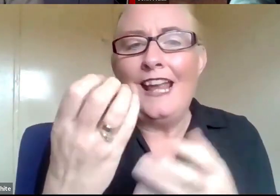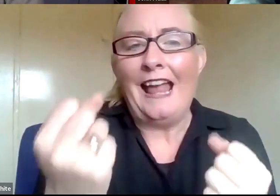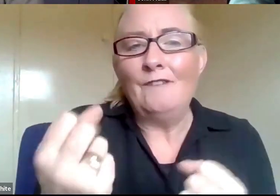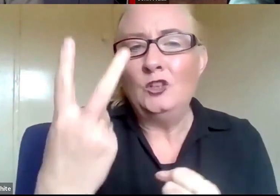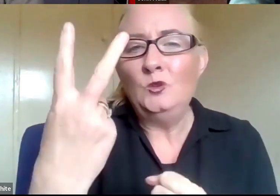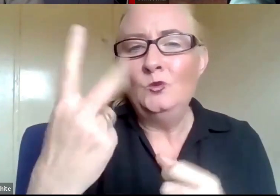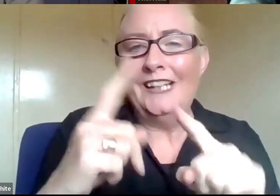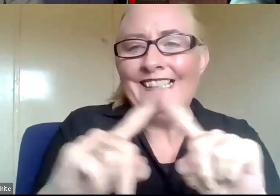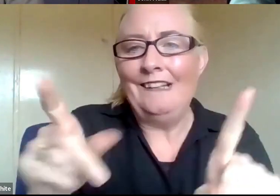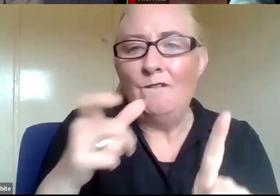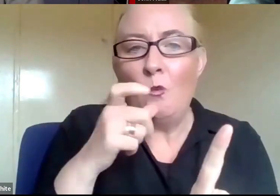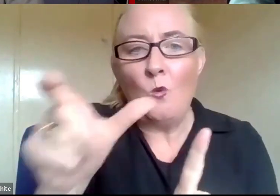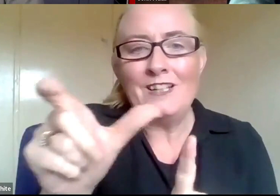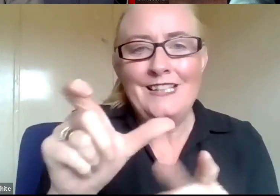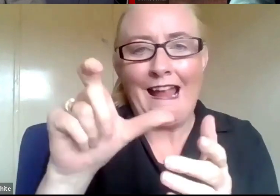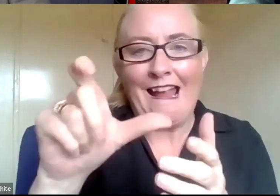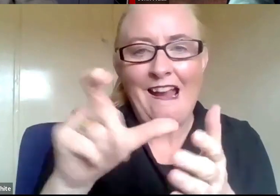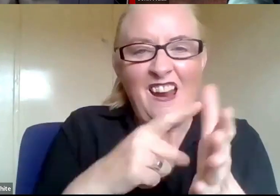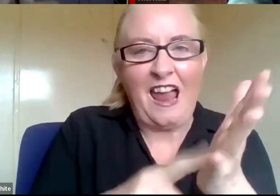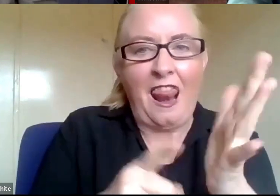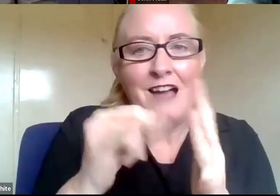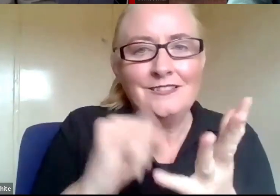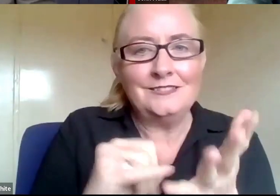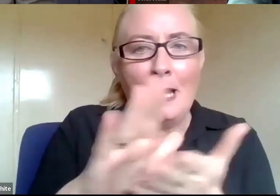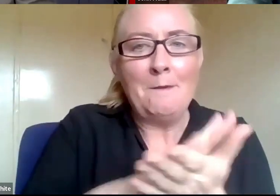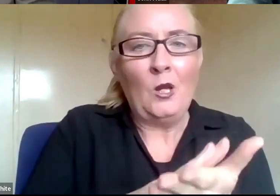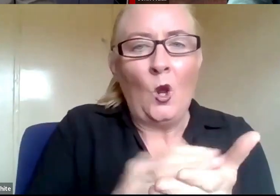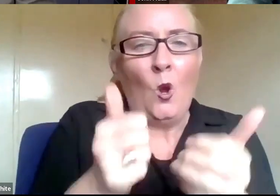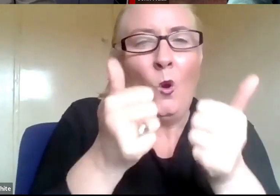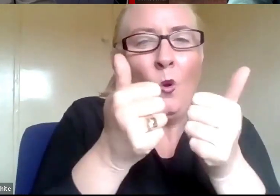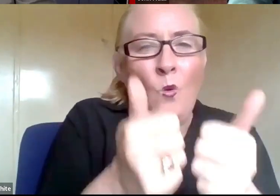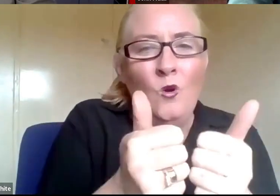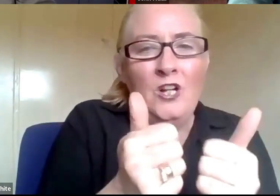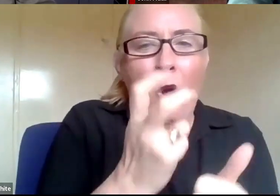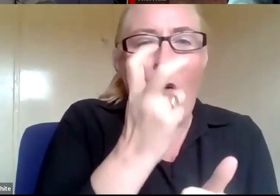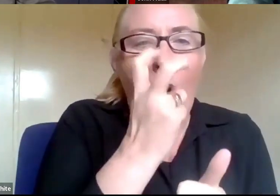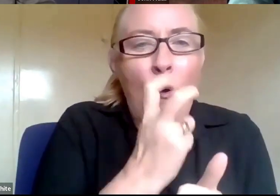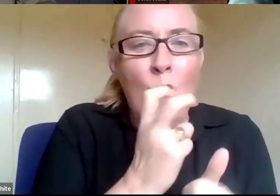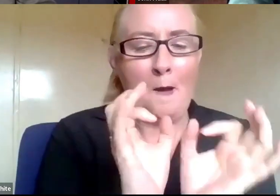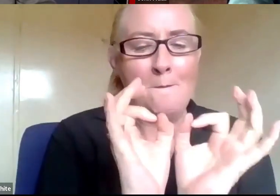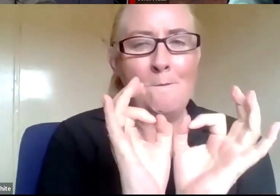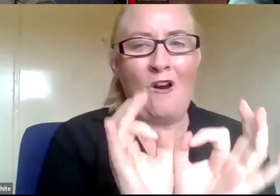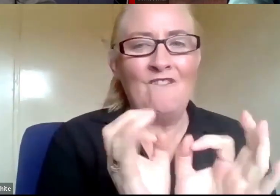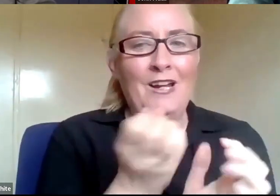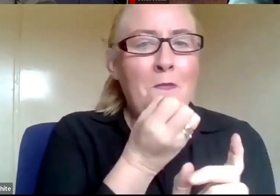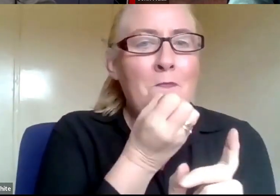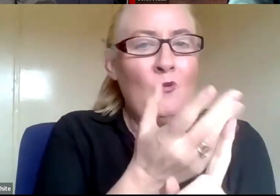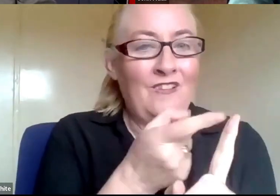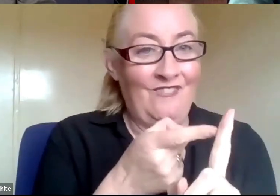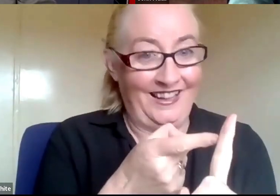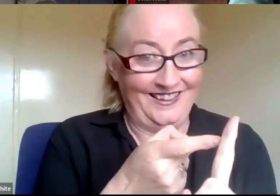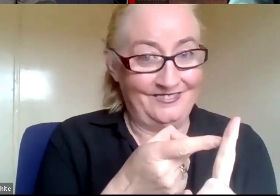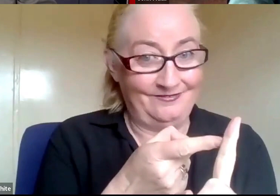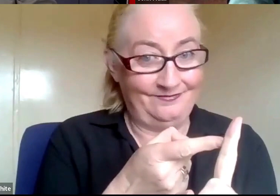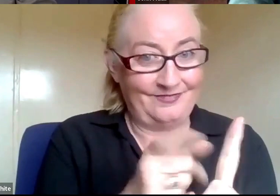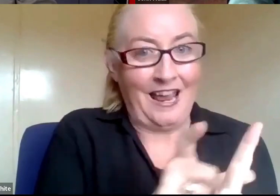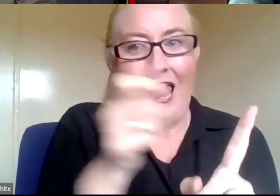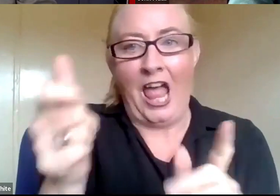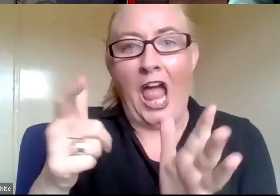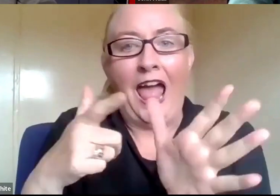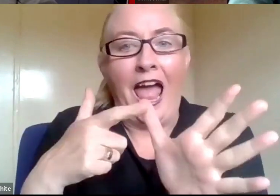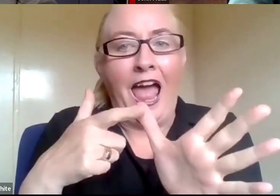good or effective or beautiful, and agathos, which means good in the moral